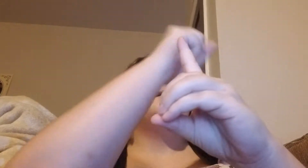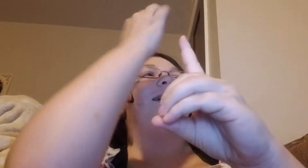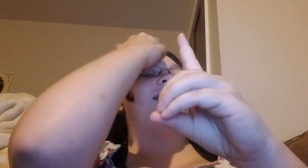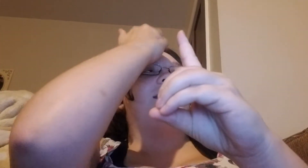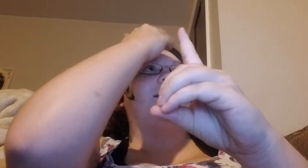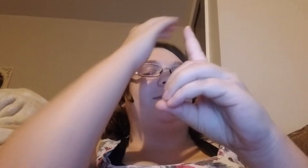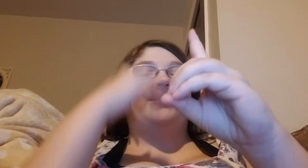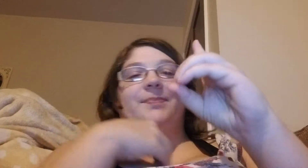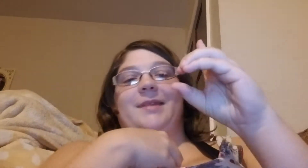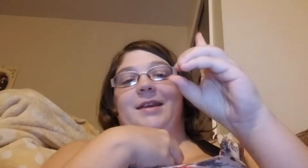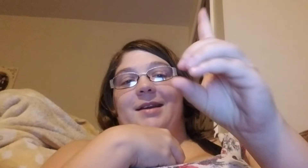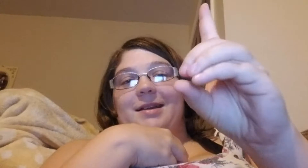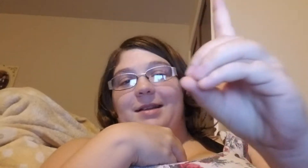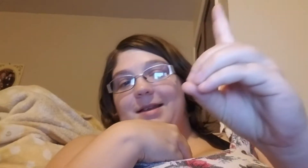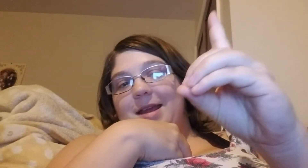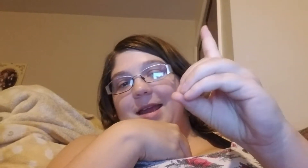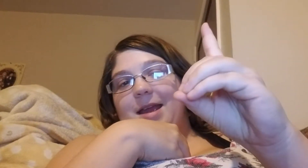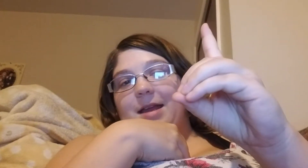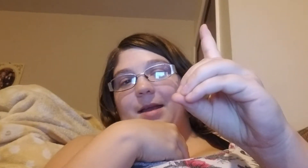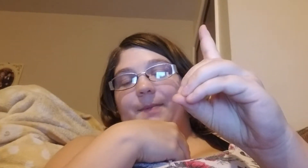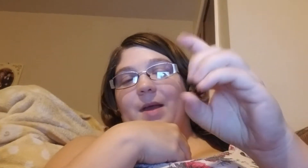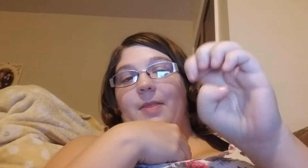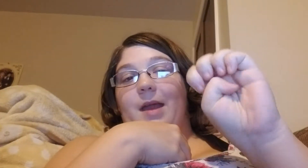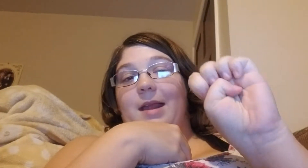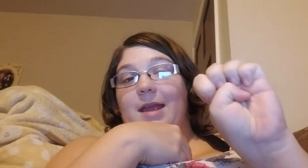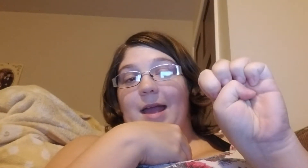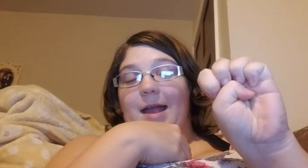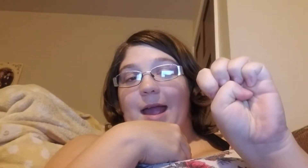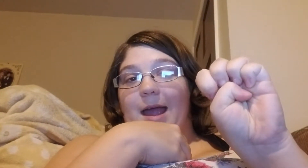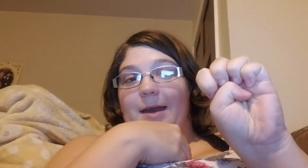Yeah, I know. D. And then E again.